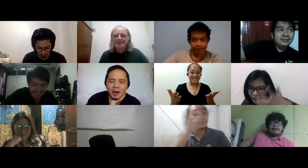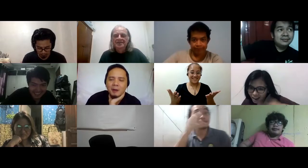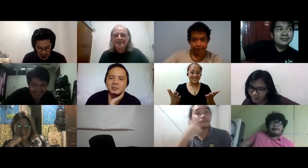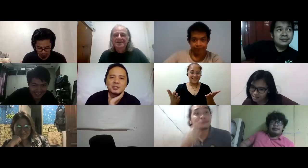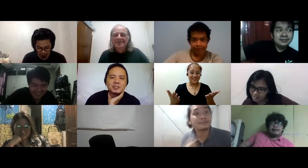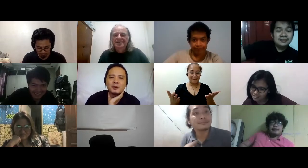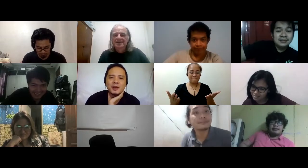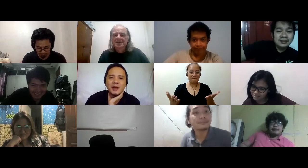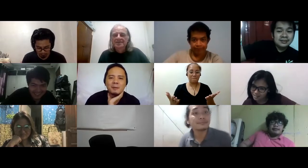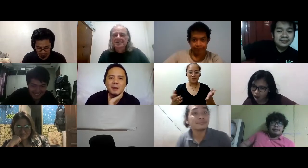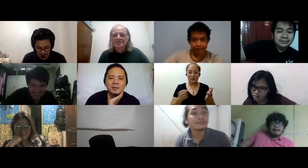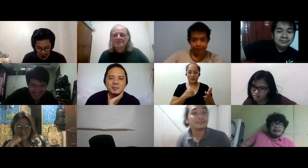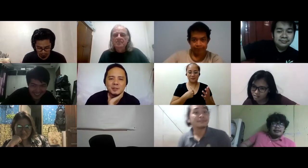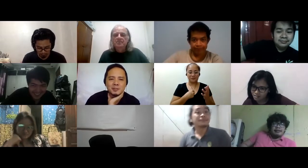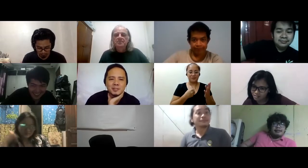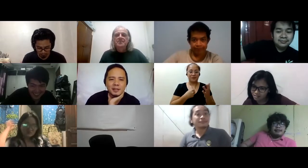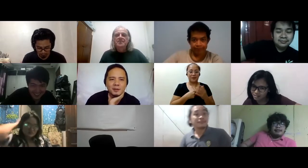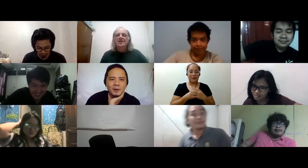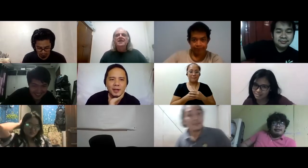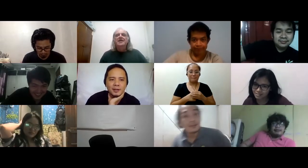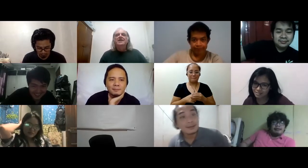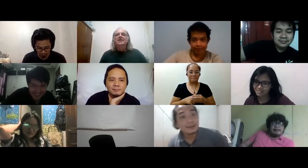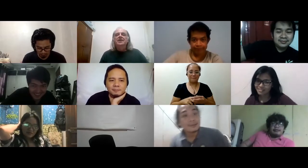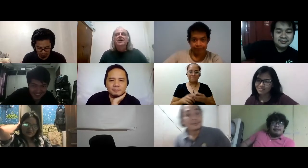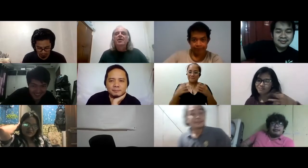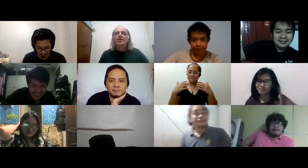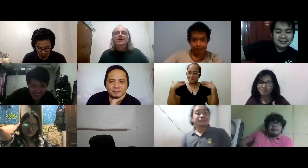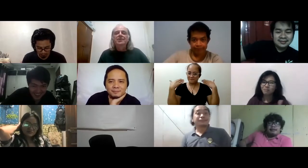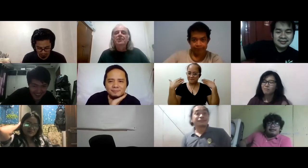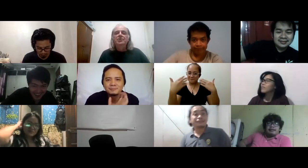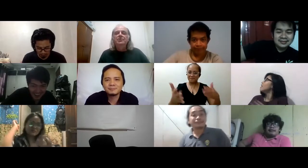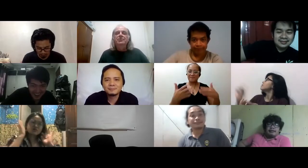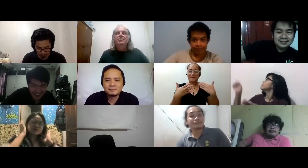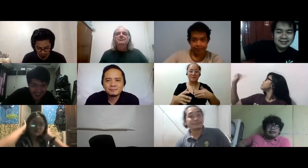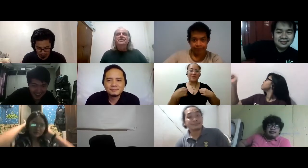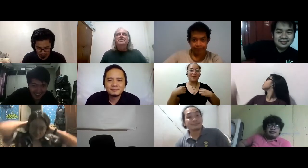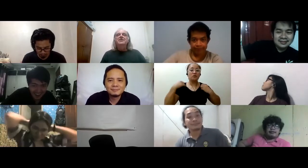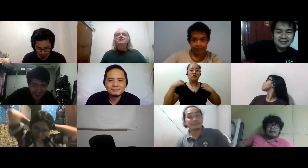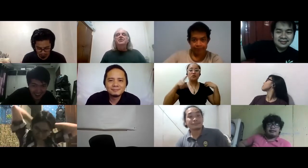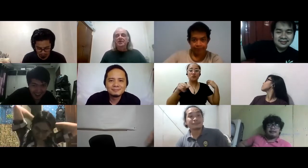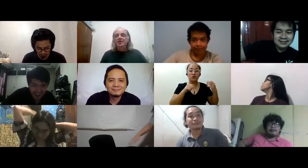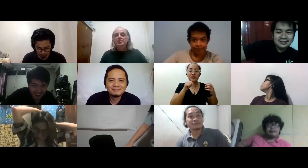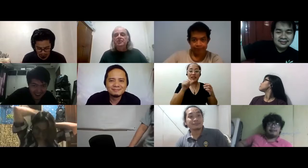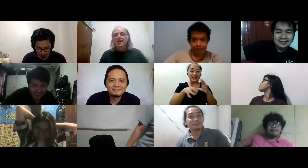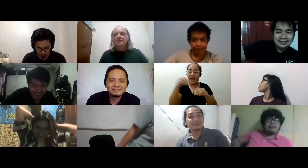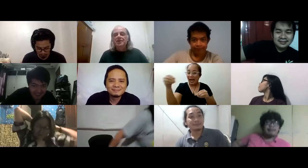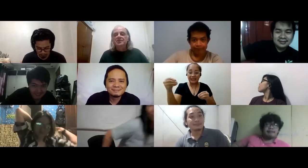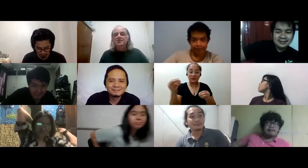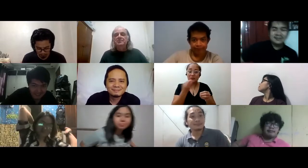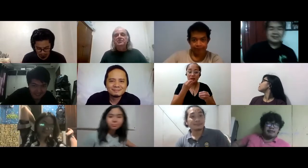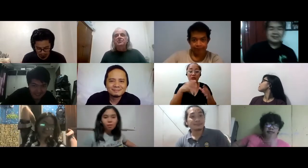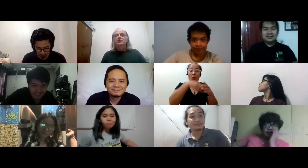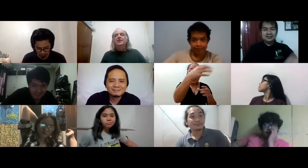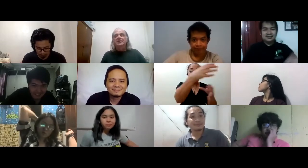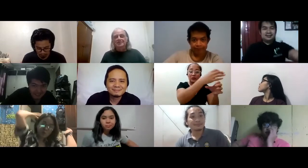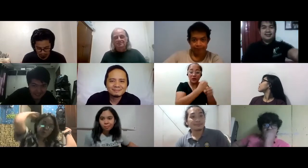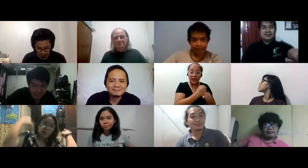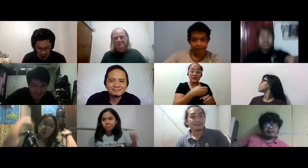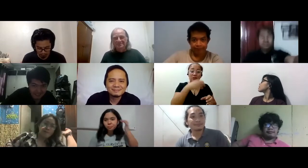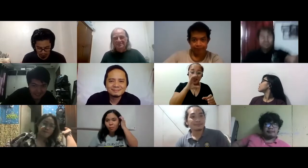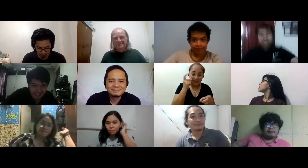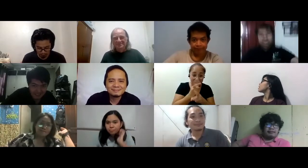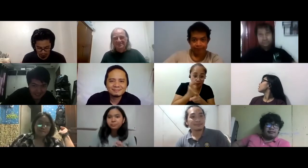out? Sir, sorry, I missed what you said. Go ahead. Oh, no, you didn't go out to get something to eat. You went out to get something to drink,